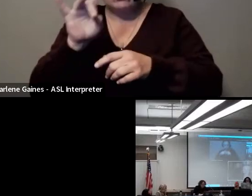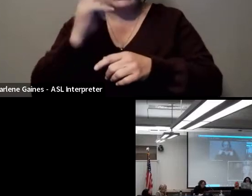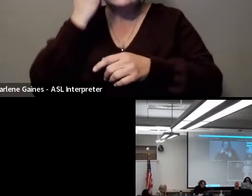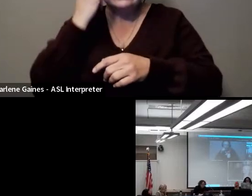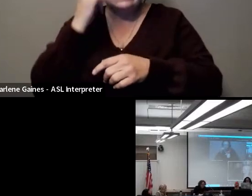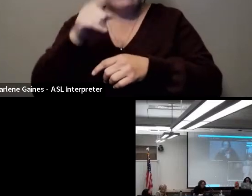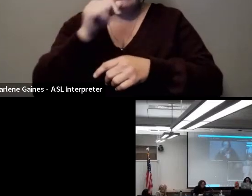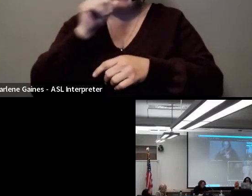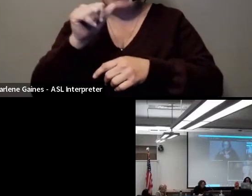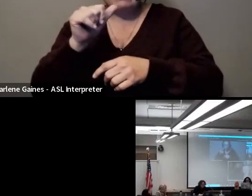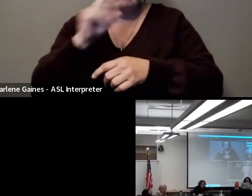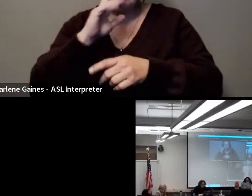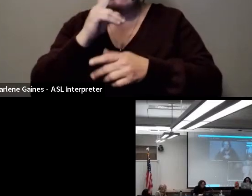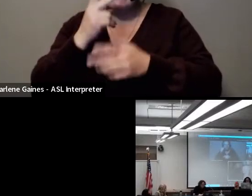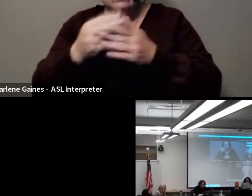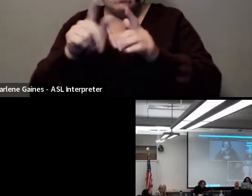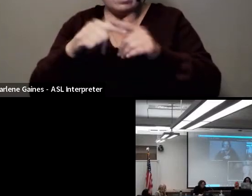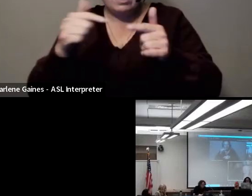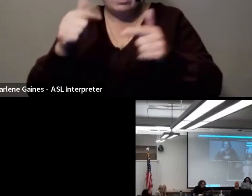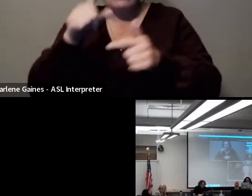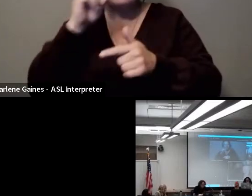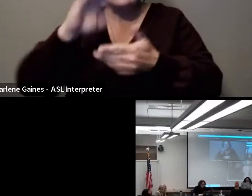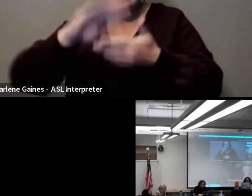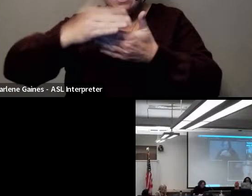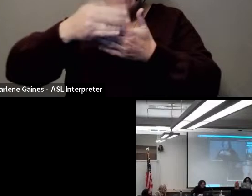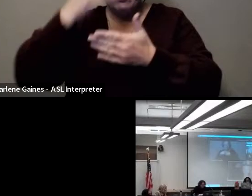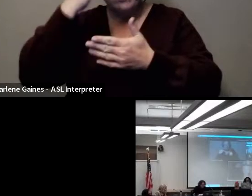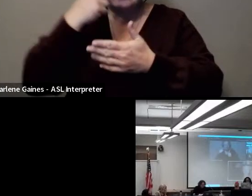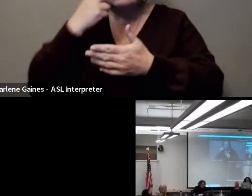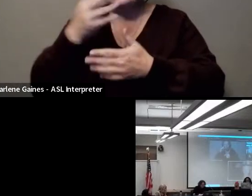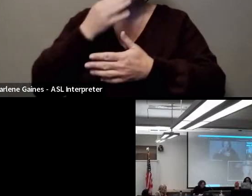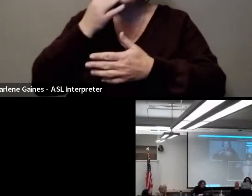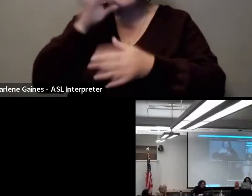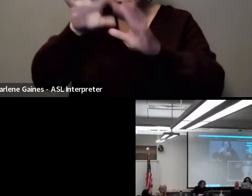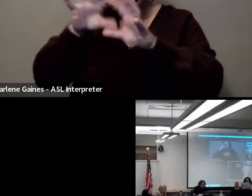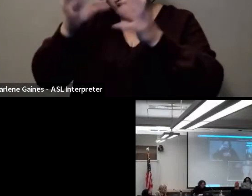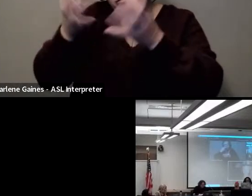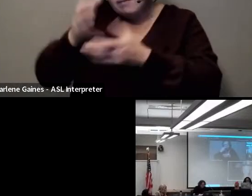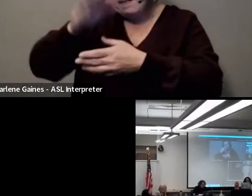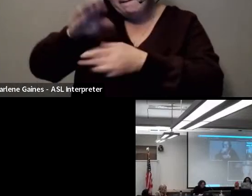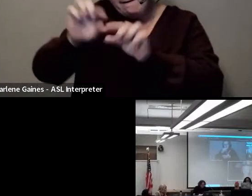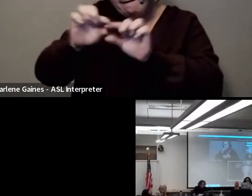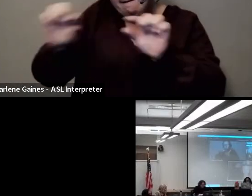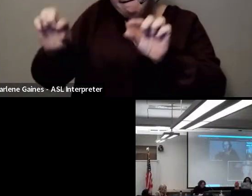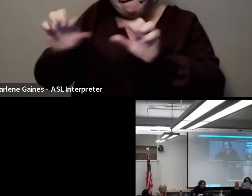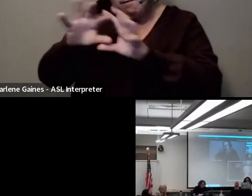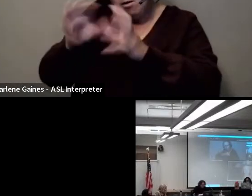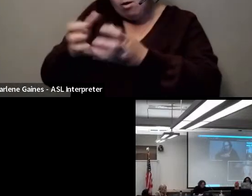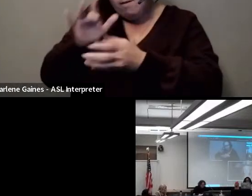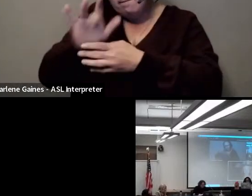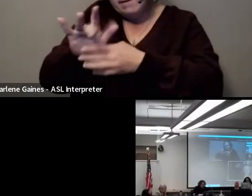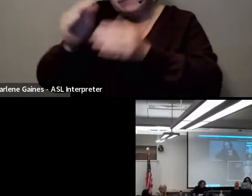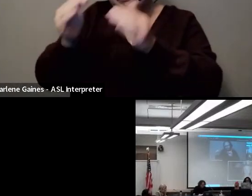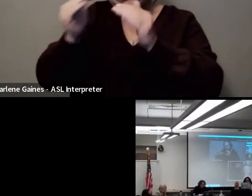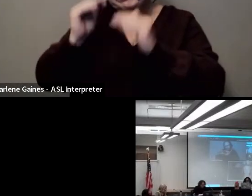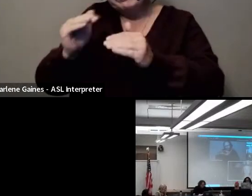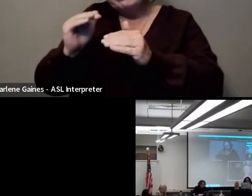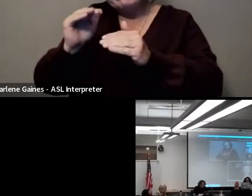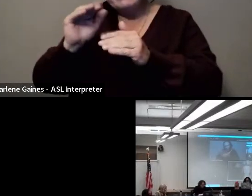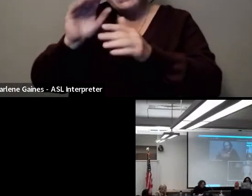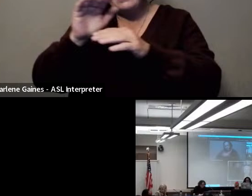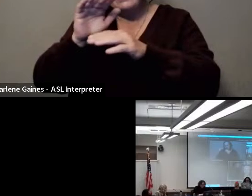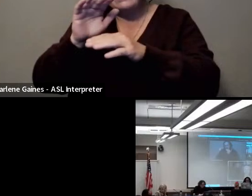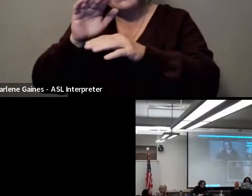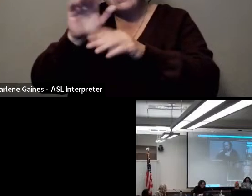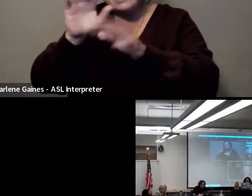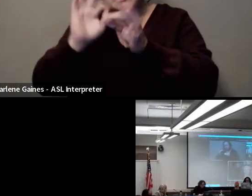your laptop, in a few seconds, you'll see an icon shaped like a globe at the bottom of your screen. Click on Language Interpretation and then select